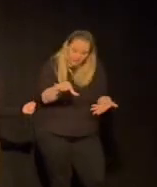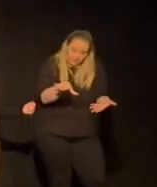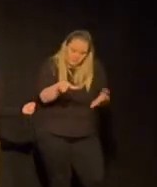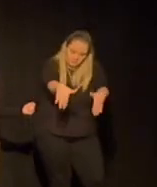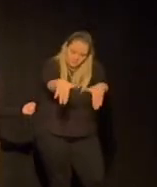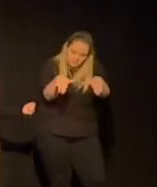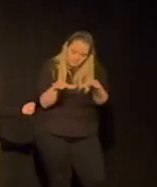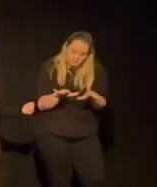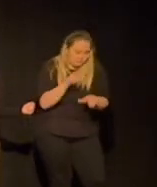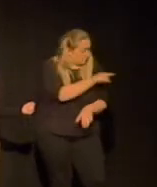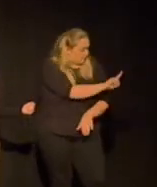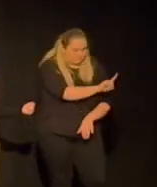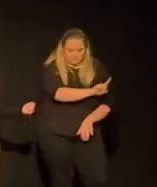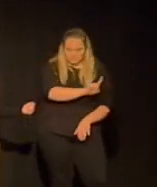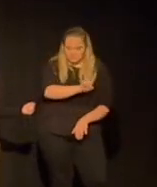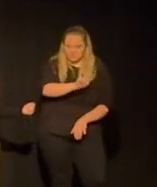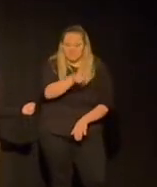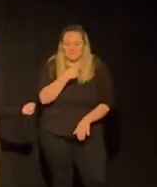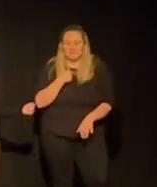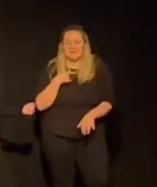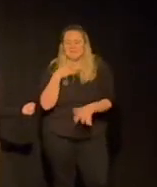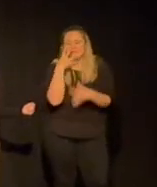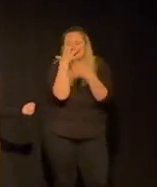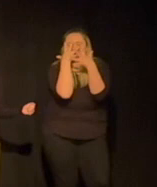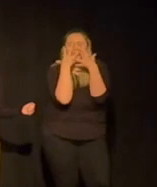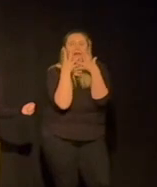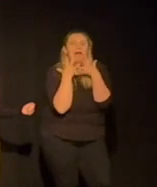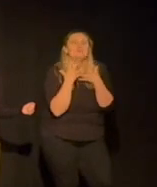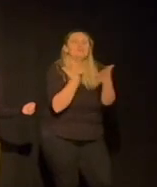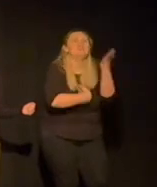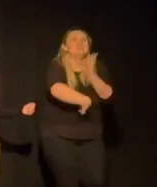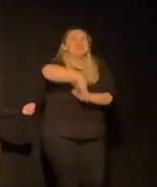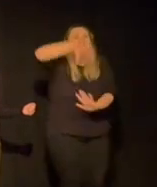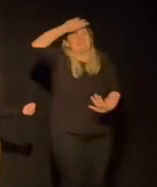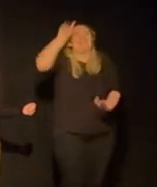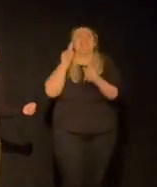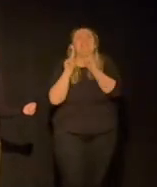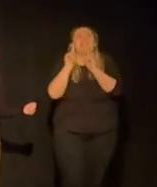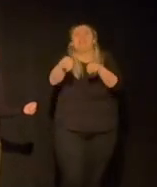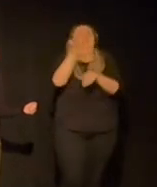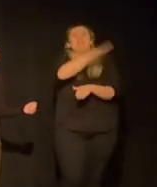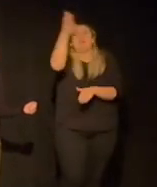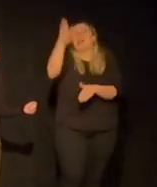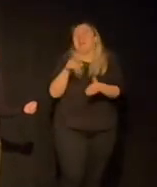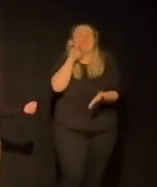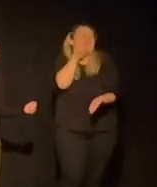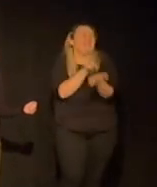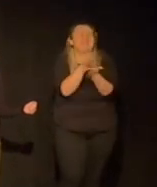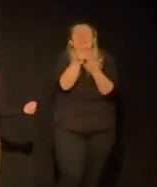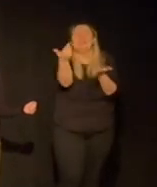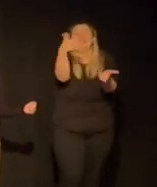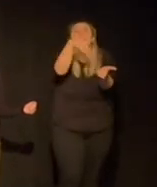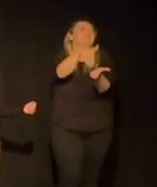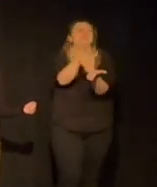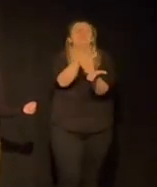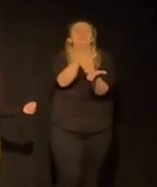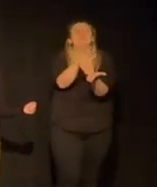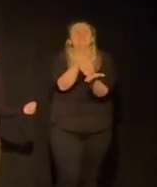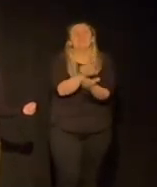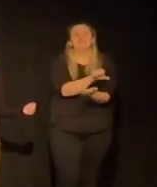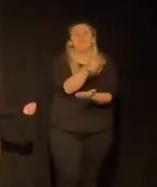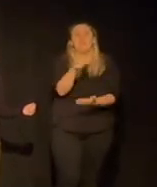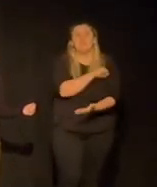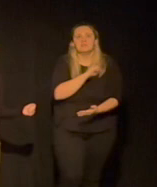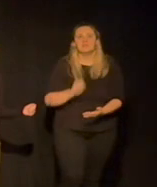over your grave? Will she throw herself upon the earth and declare she shall never love another? Will